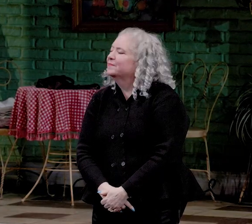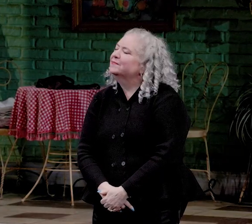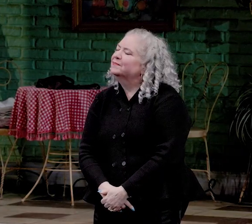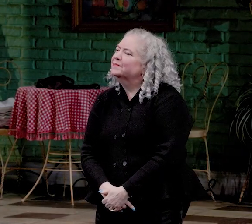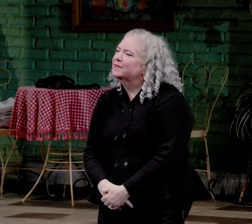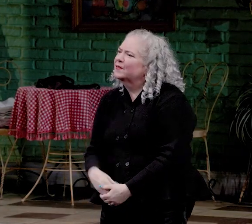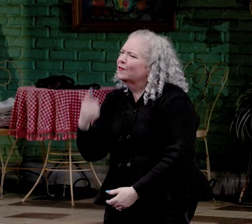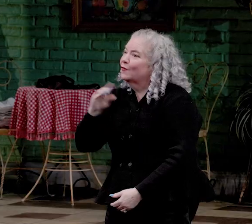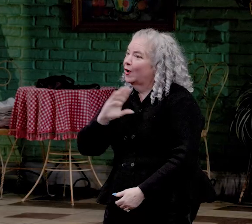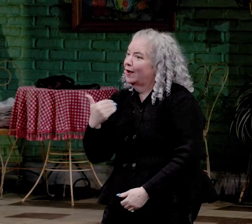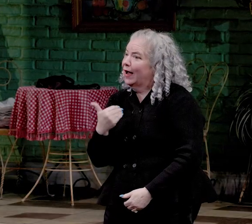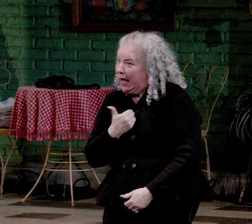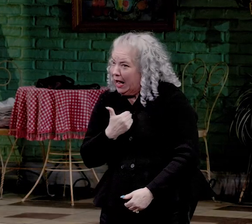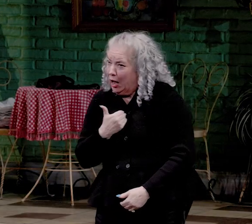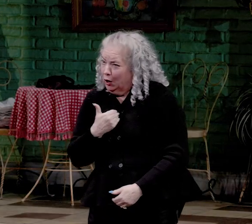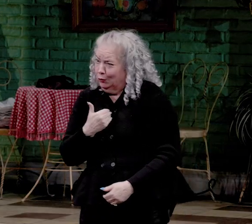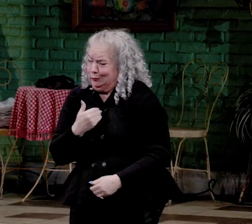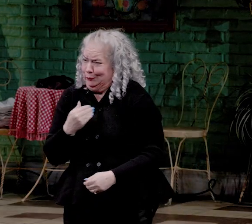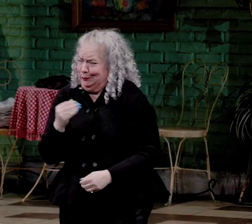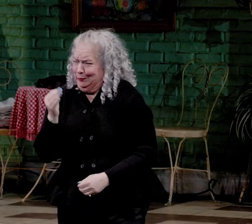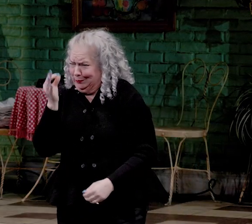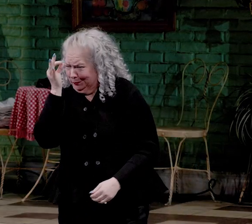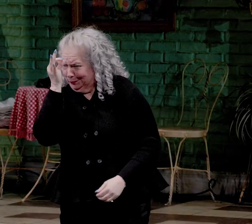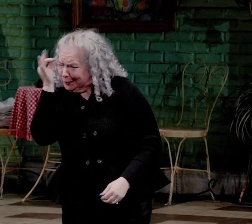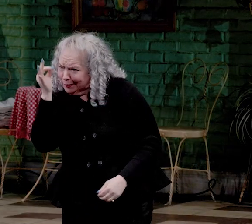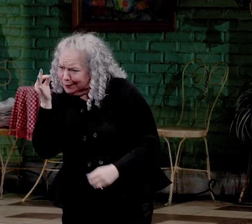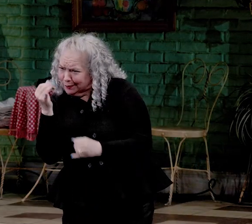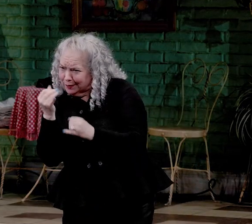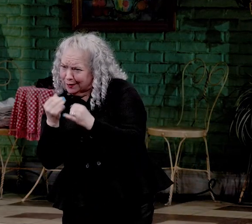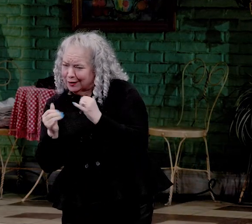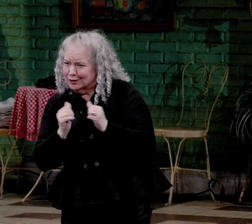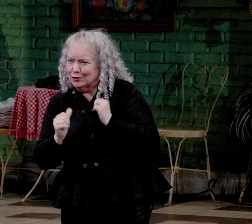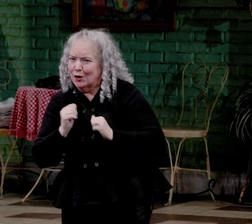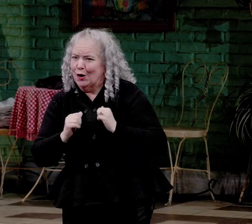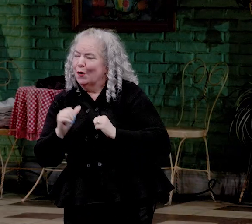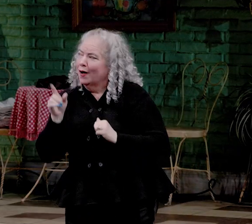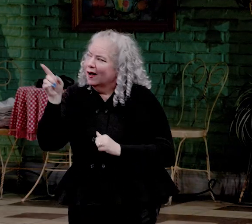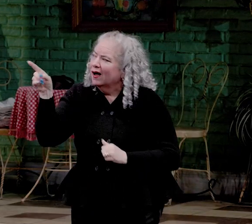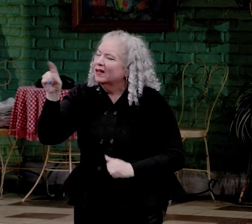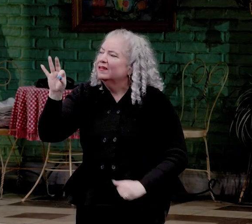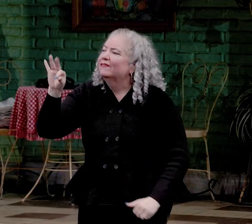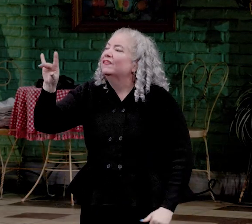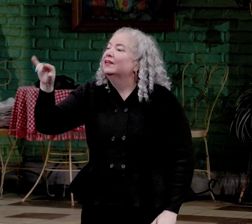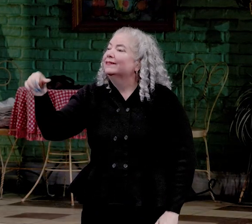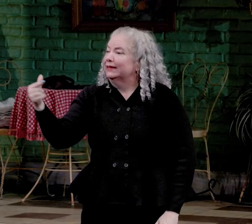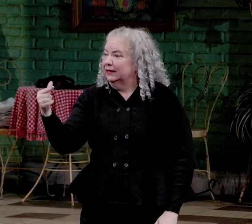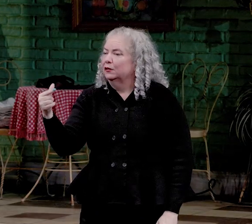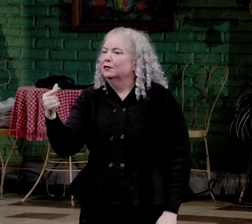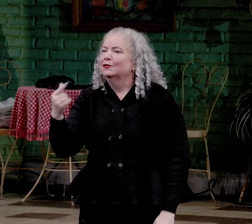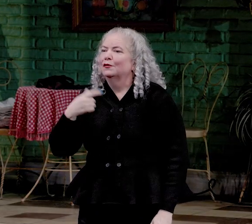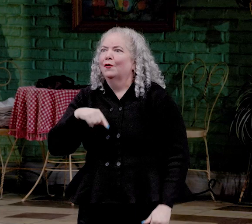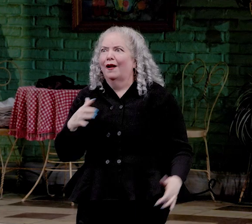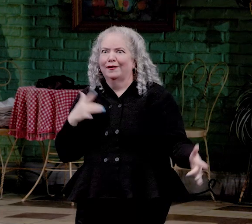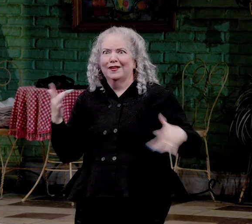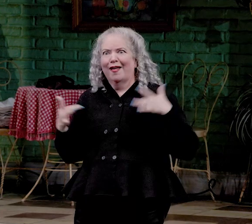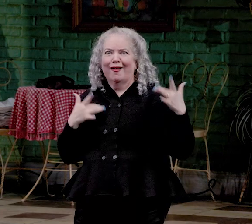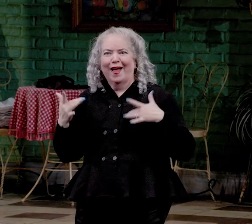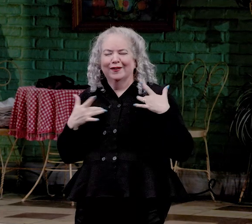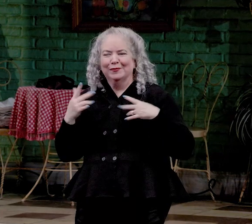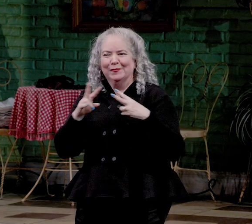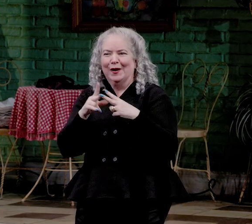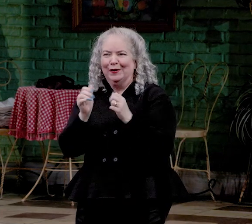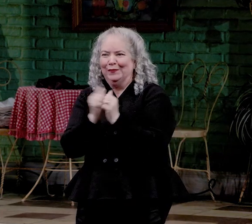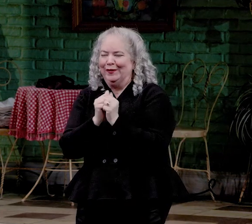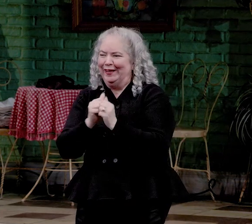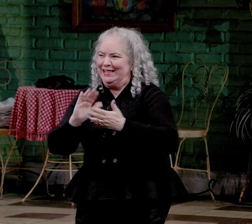So for our second to last show in the season, On the Fielding, we are delighted to be partnering